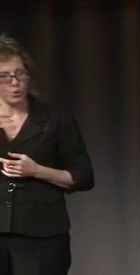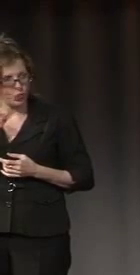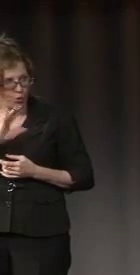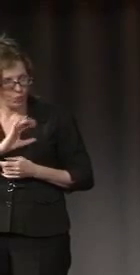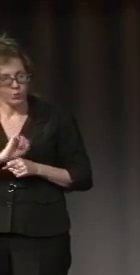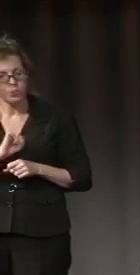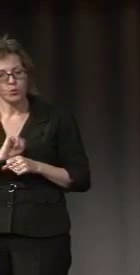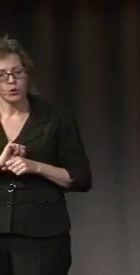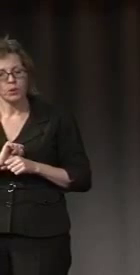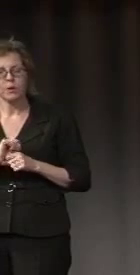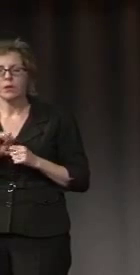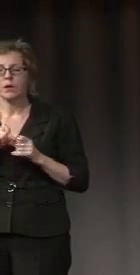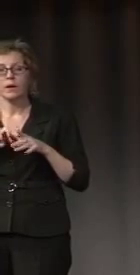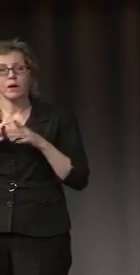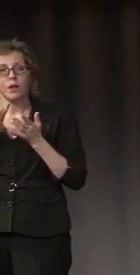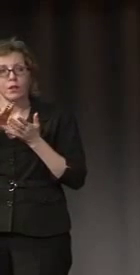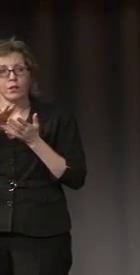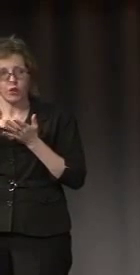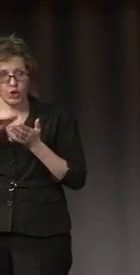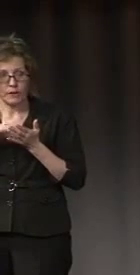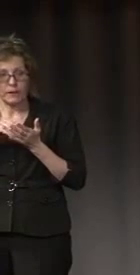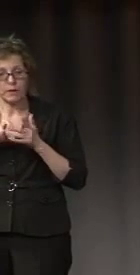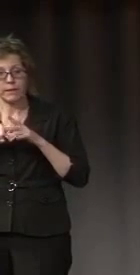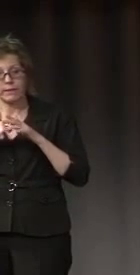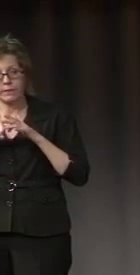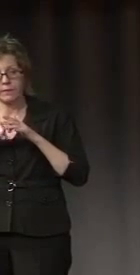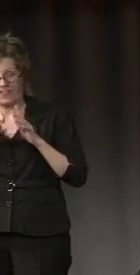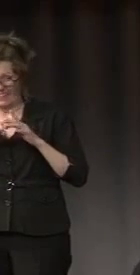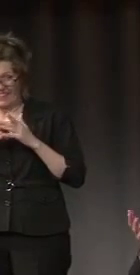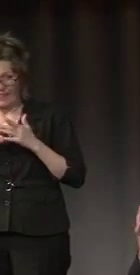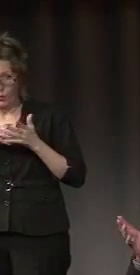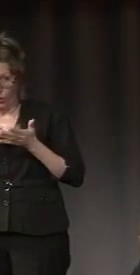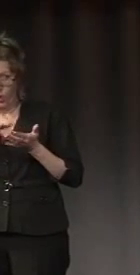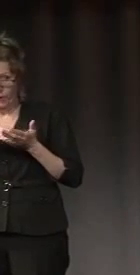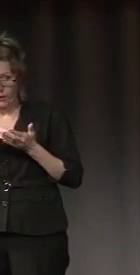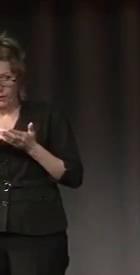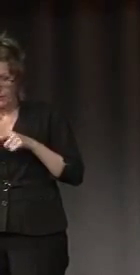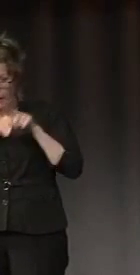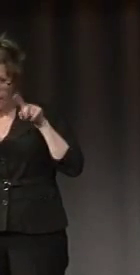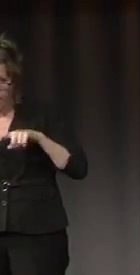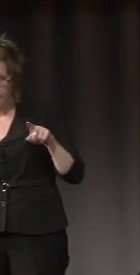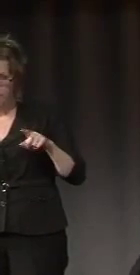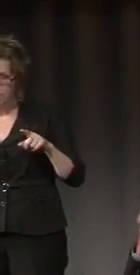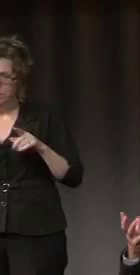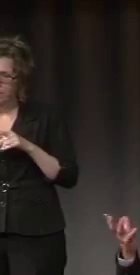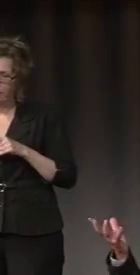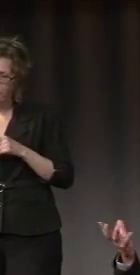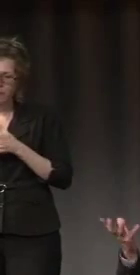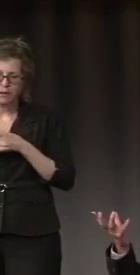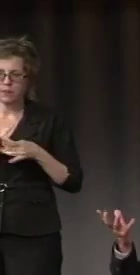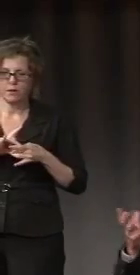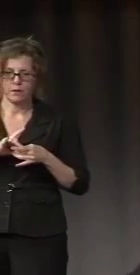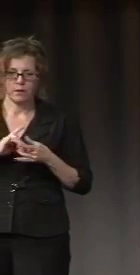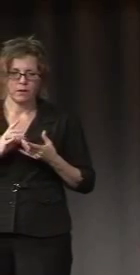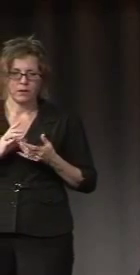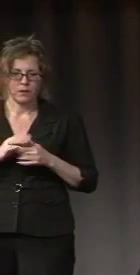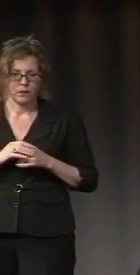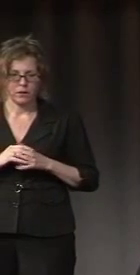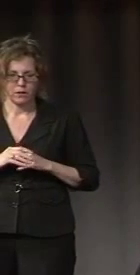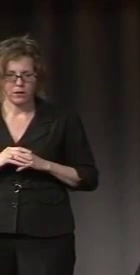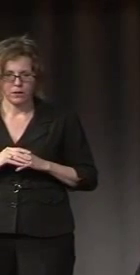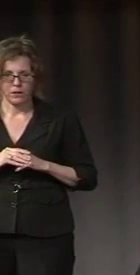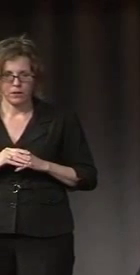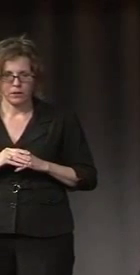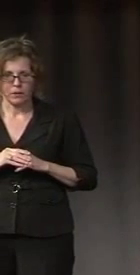understand the dynamics is, in that sense, there is a vague relation between my Jamesian, after all, James was a